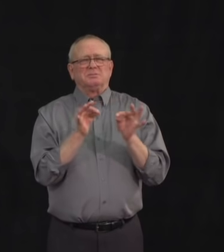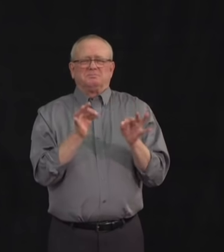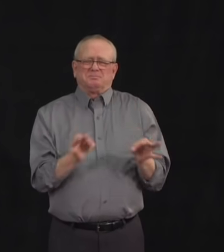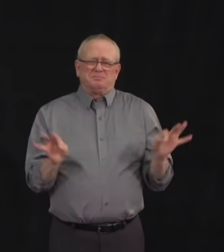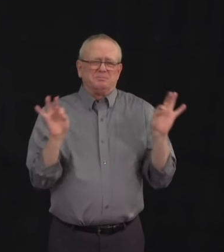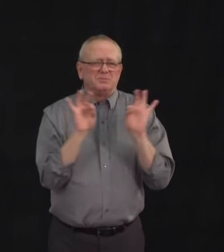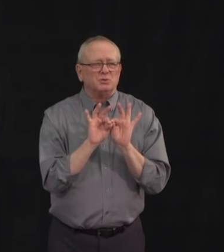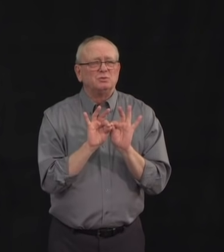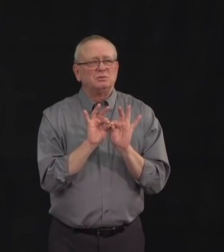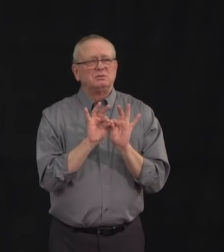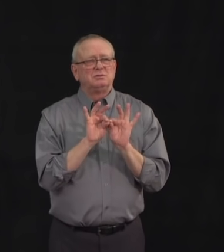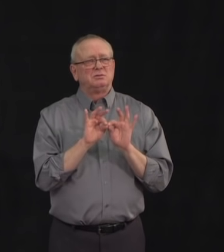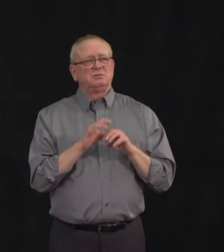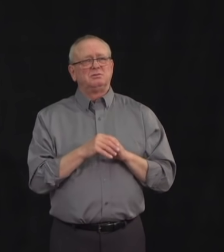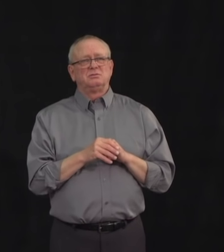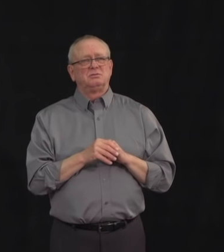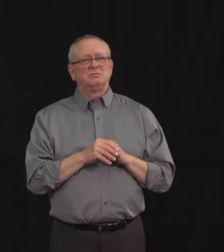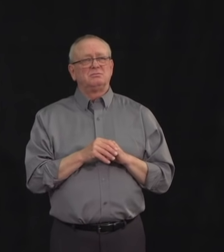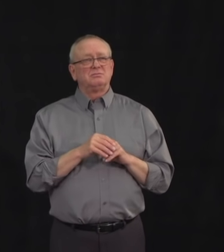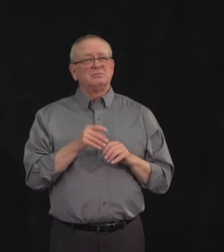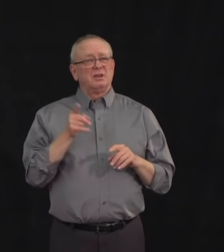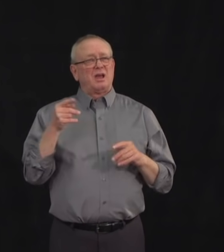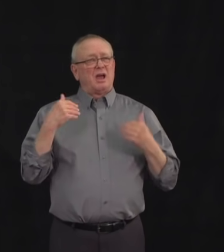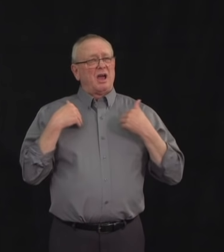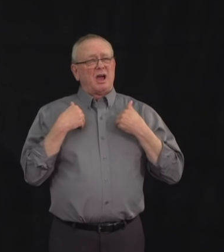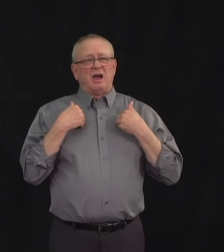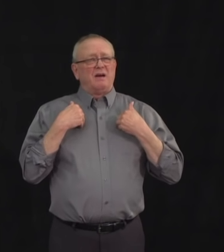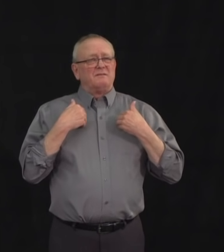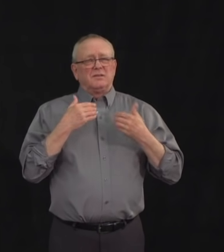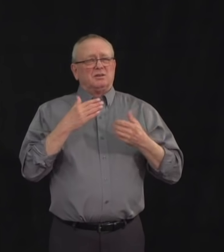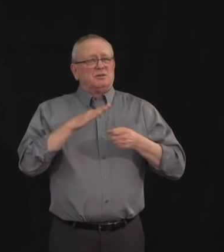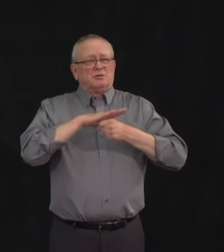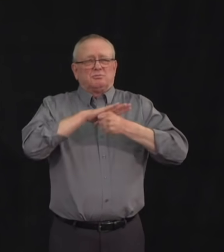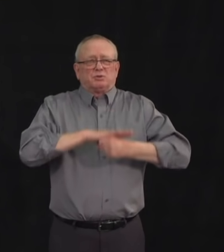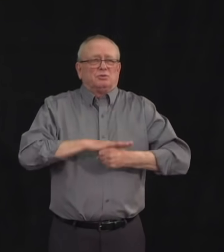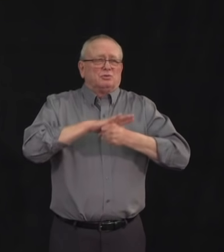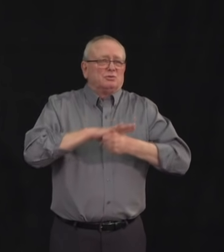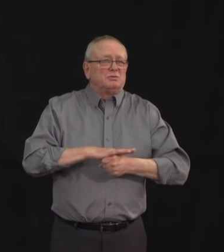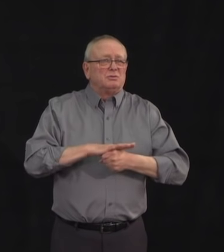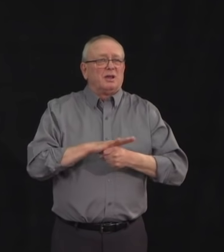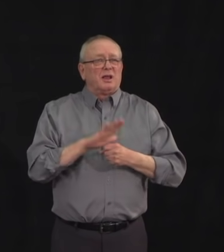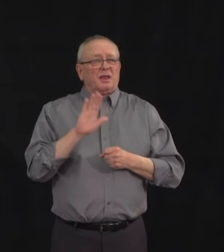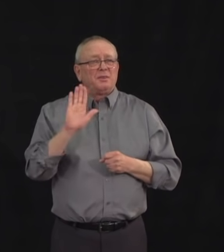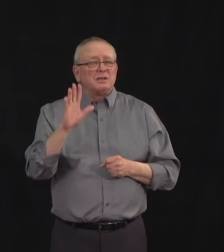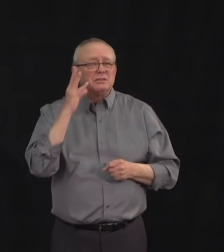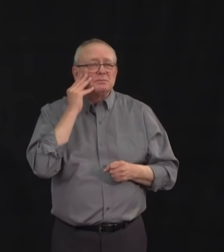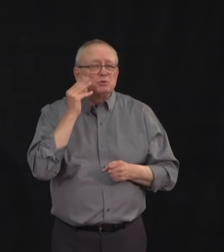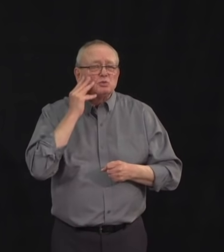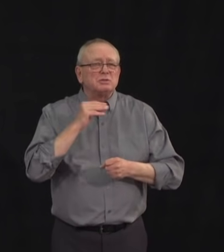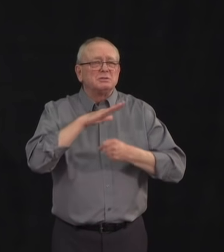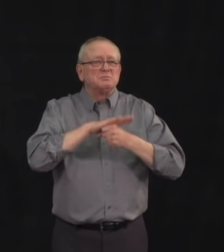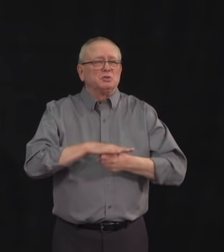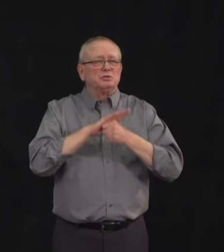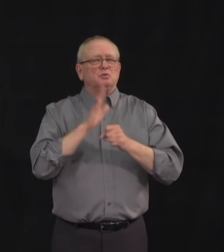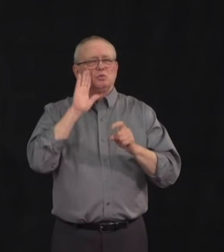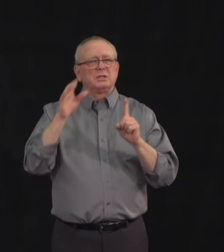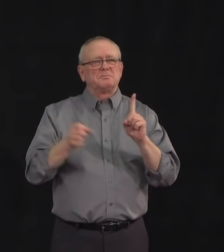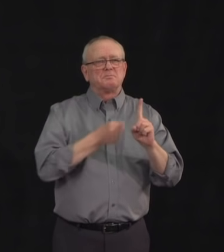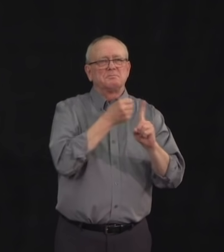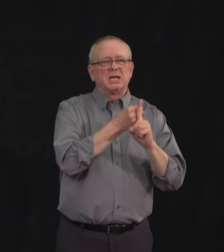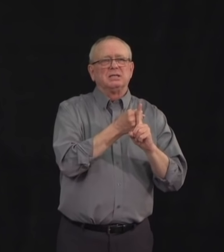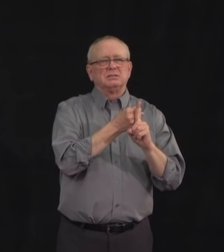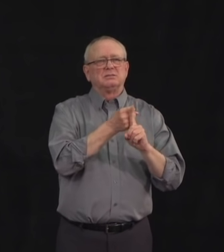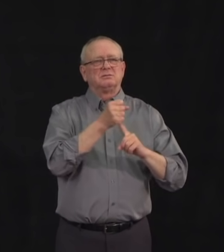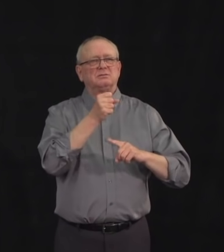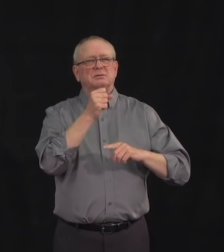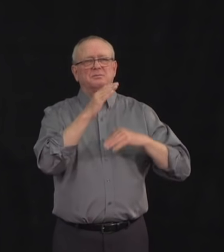the pressures that they face can directly impact the functioning of an entire facility. That's why we are announcing several new